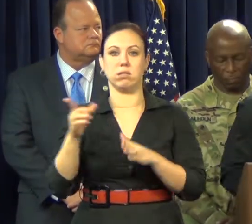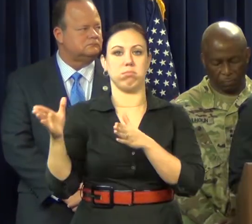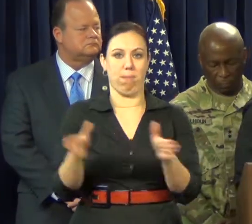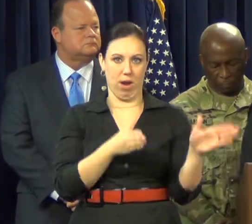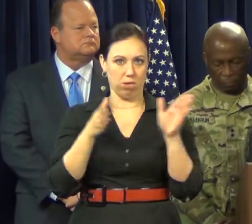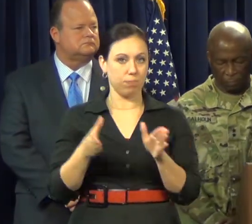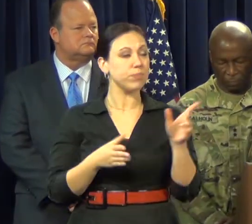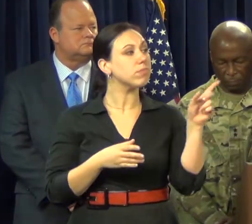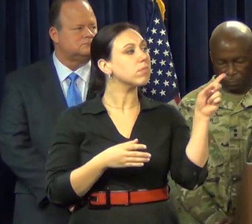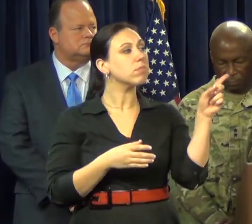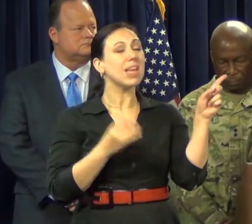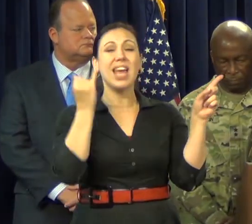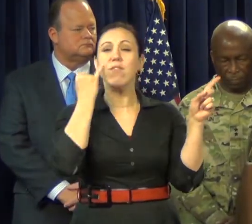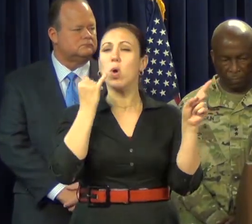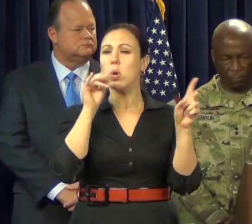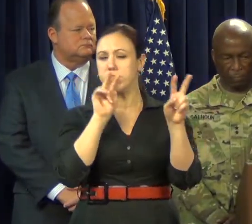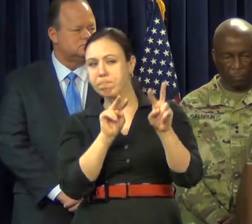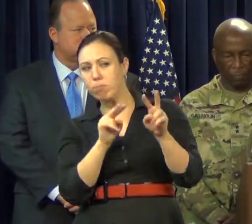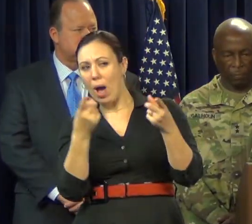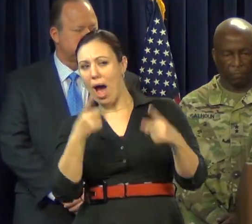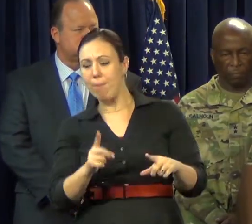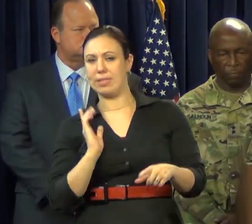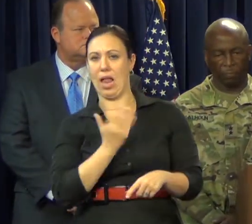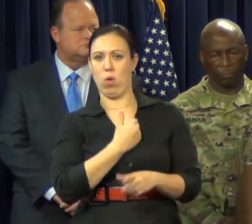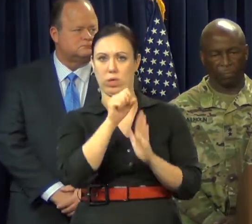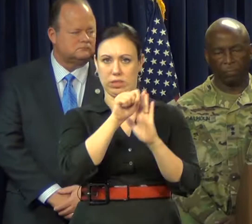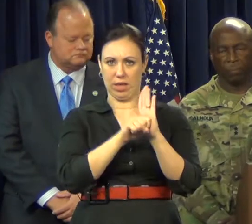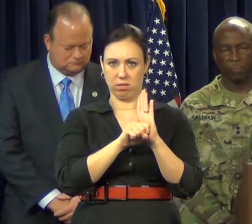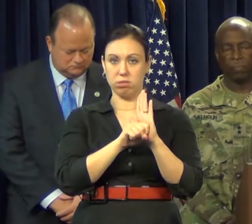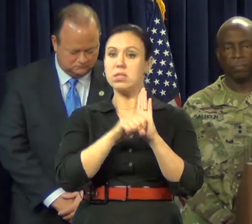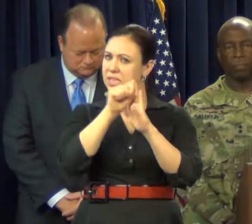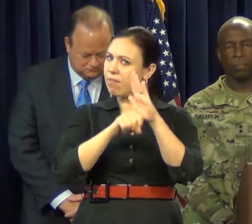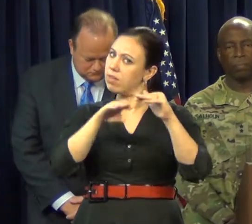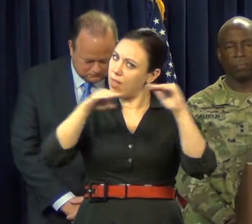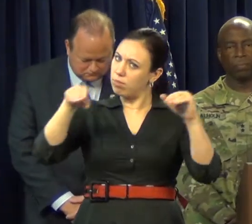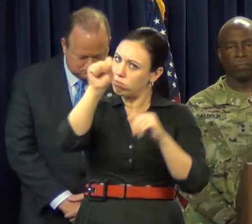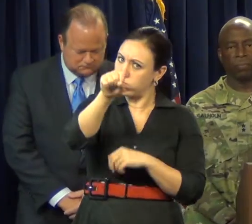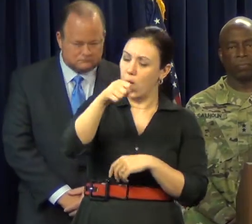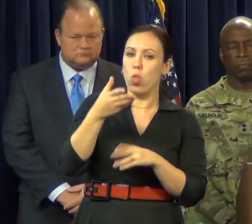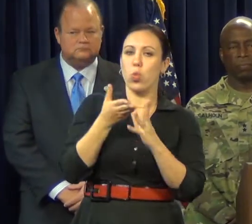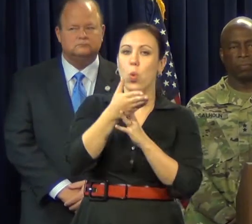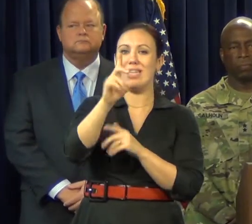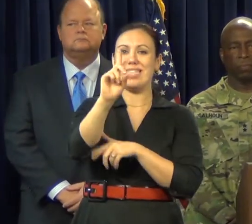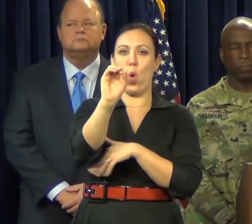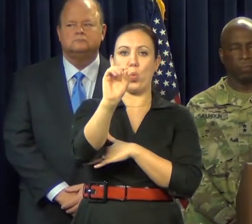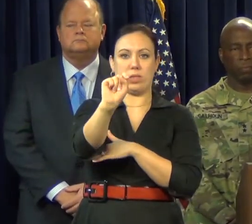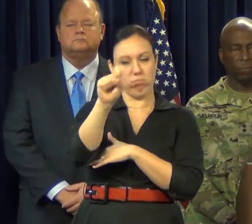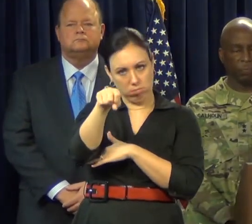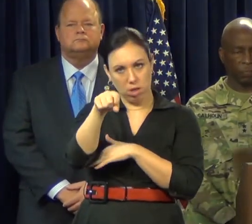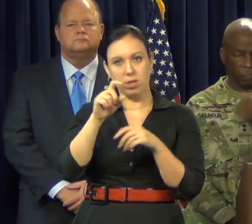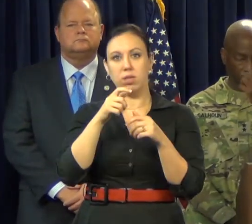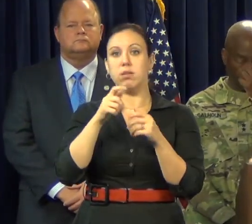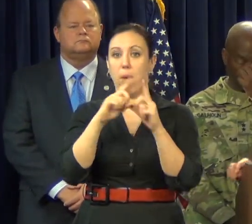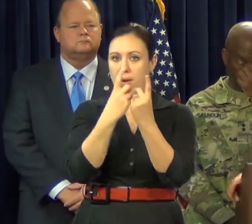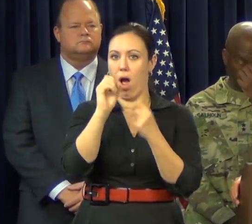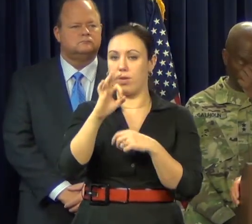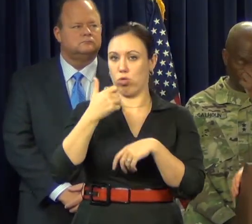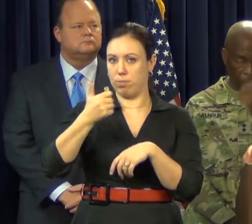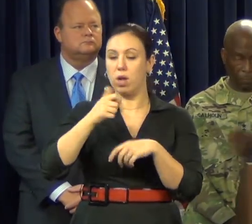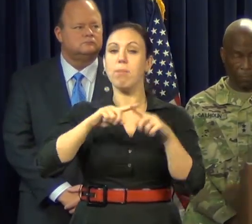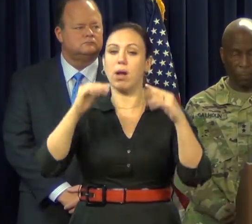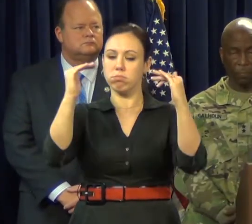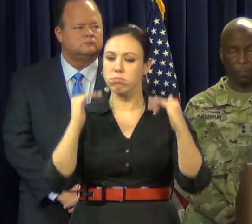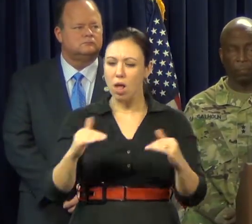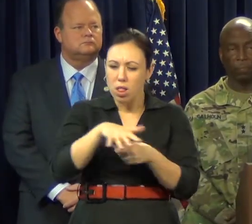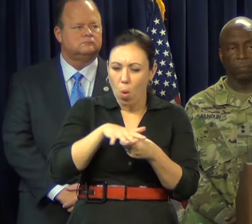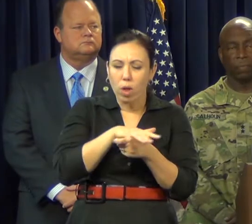know, if you look at what happens in our state, on top of what at the state level we do, and we do it through our DOT, but at the local level, they pre-position barriers.